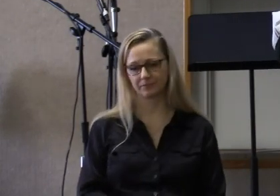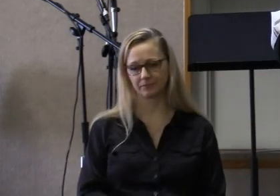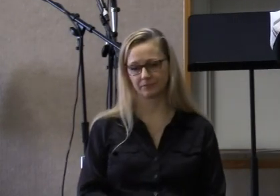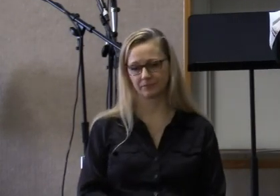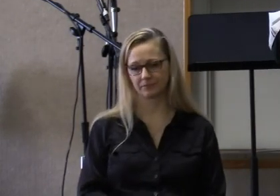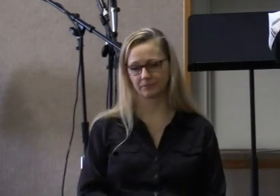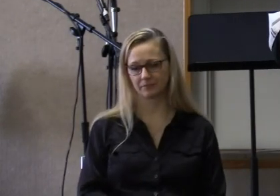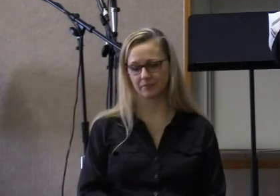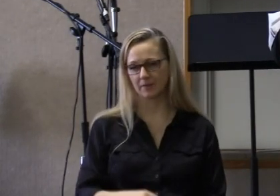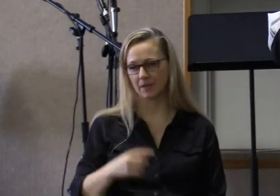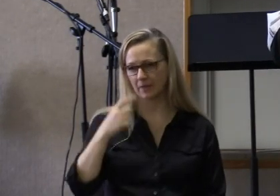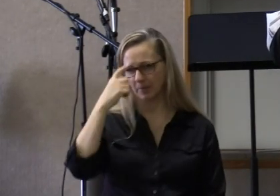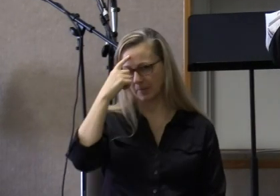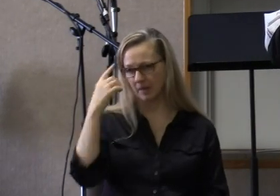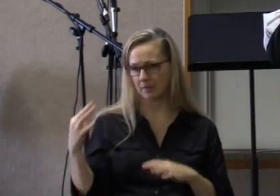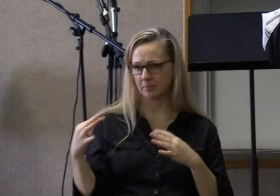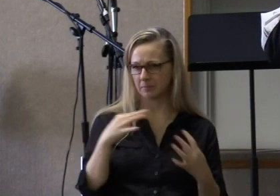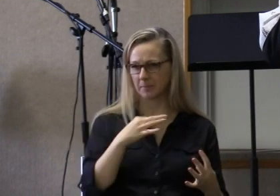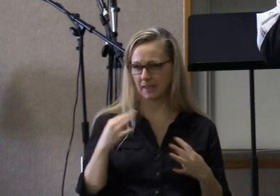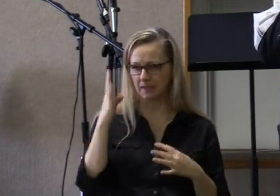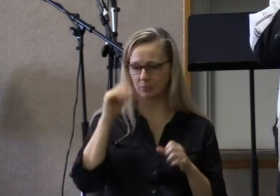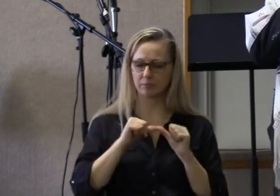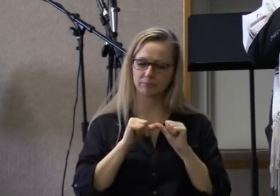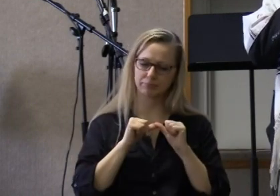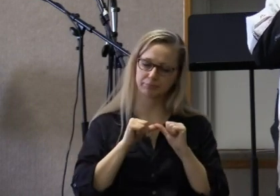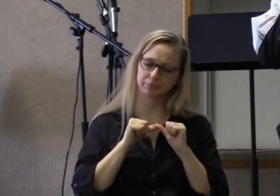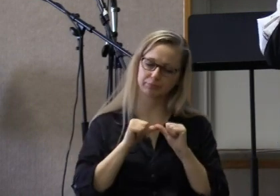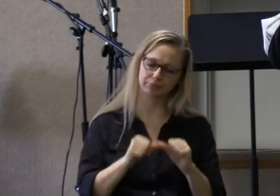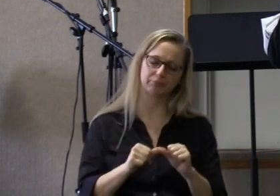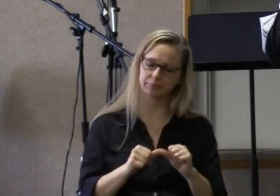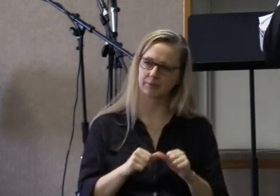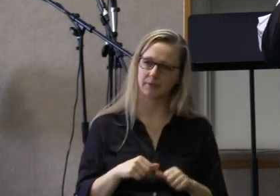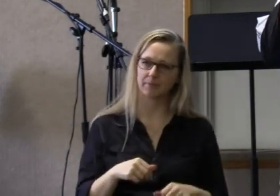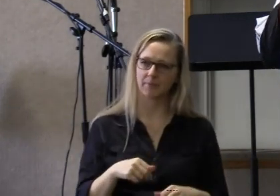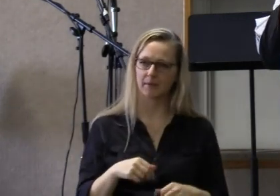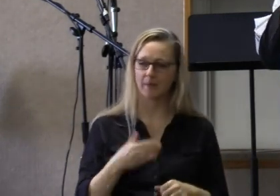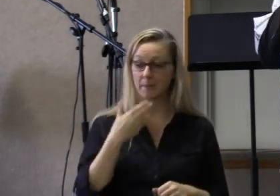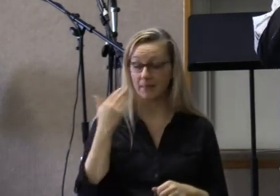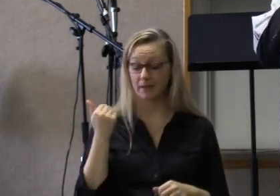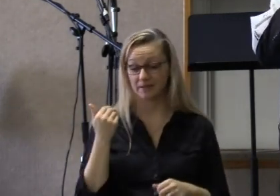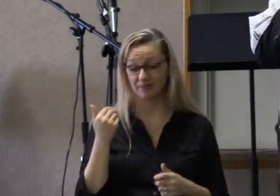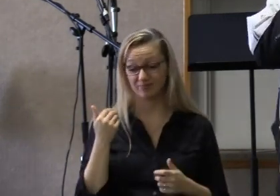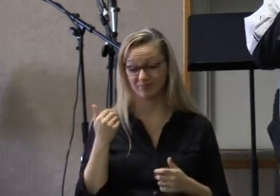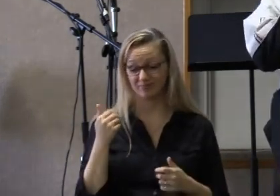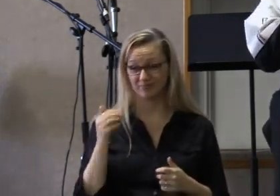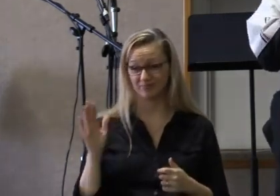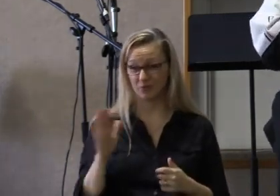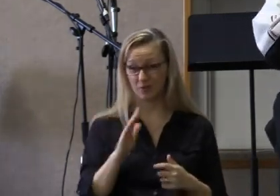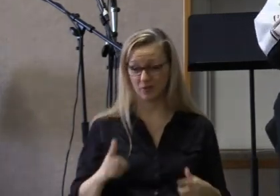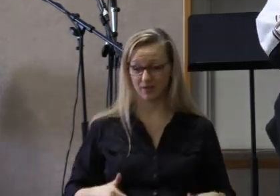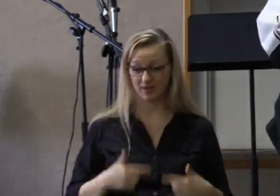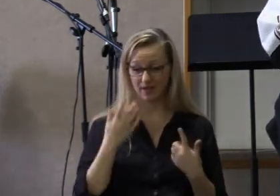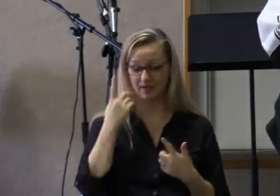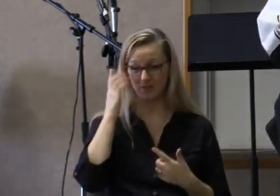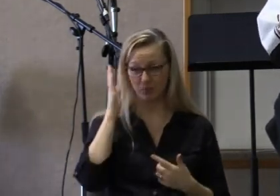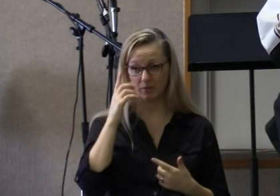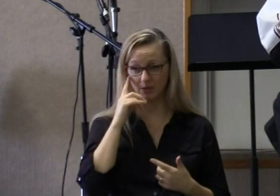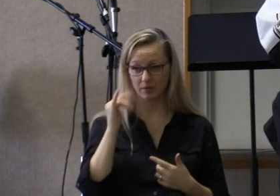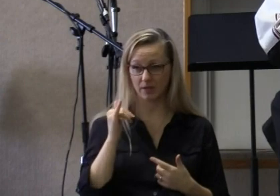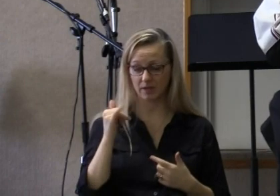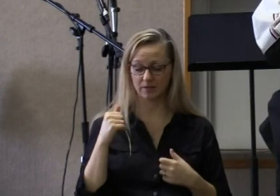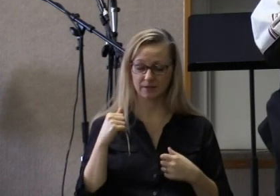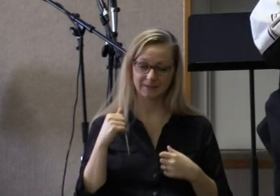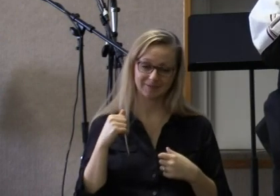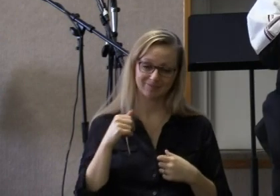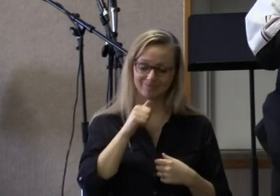mind fight will continue to rage, and the best you can do is hope to cope with the fight going on in your mind